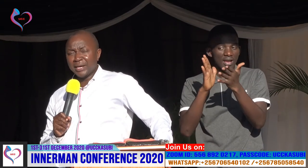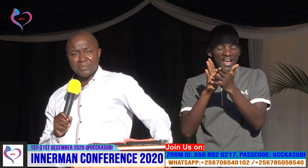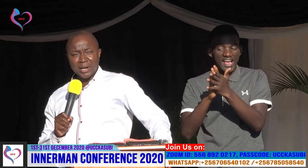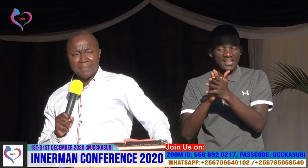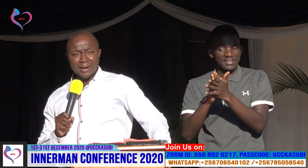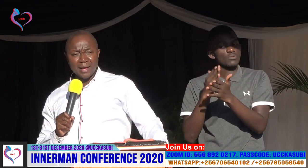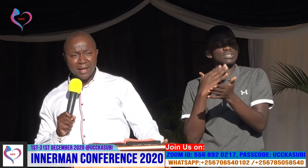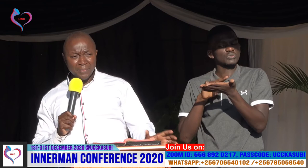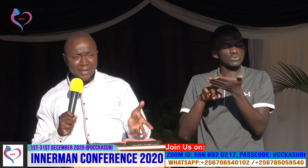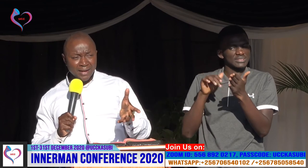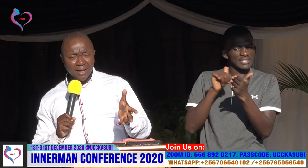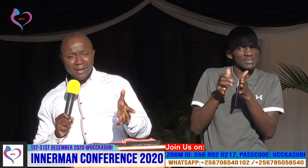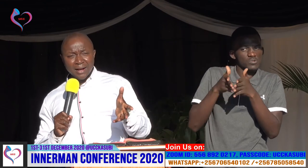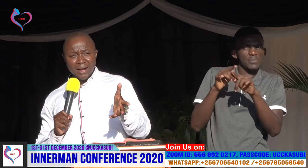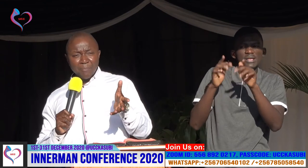pastors.